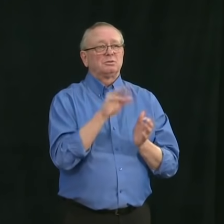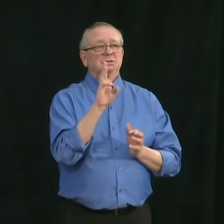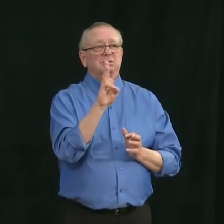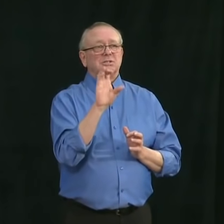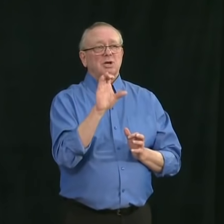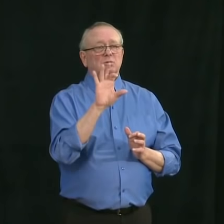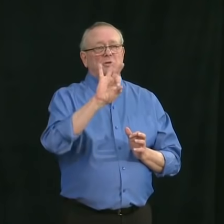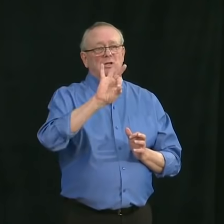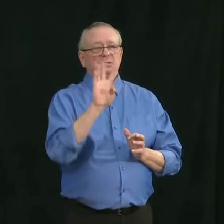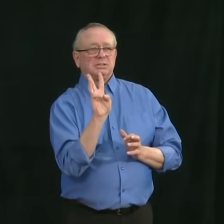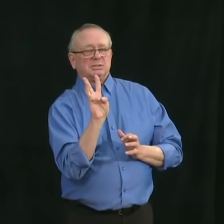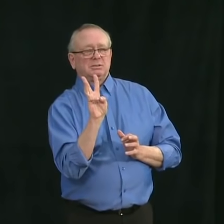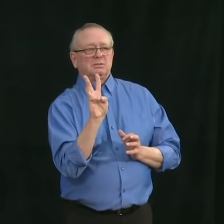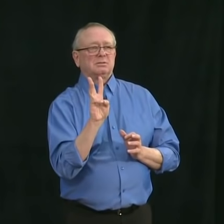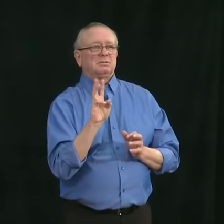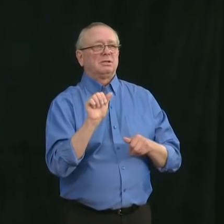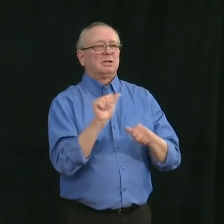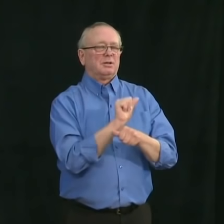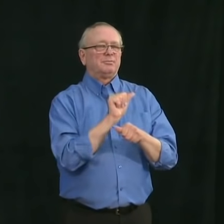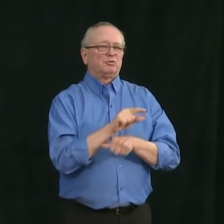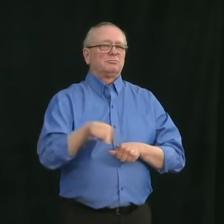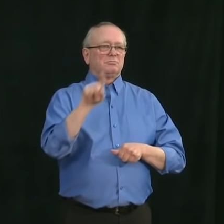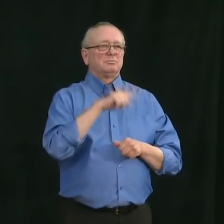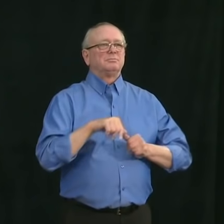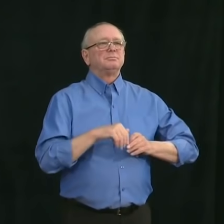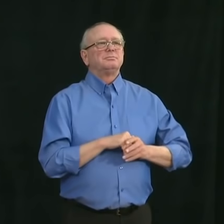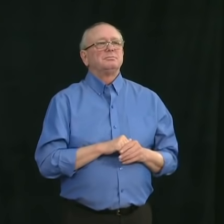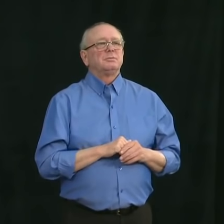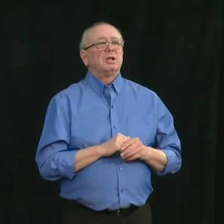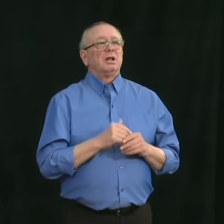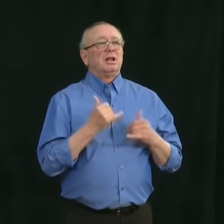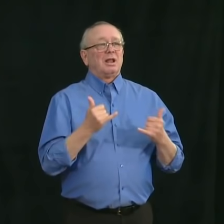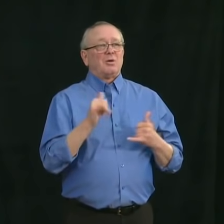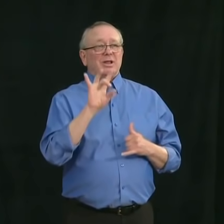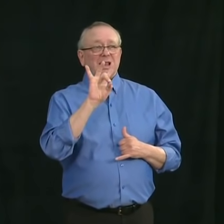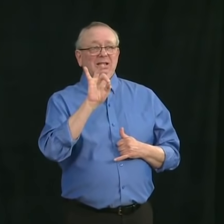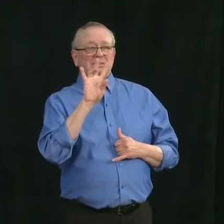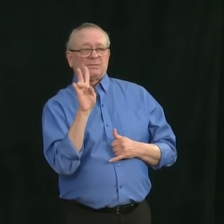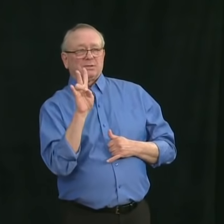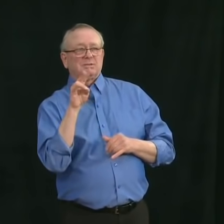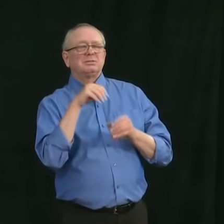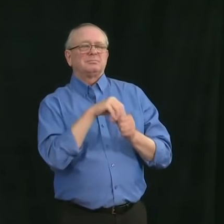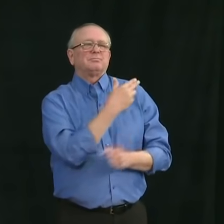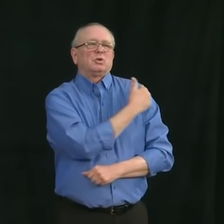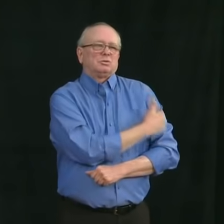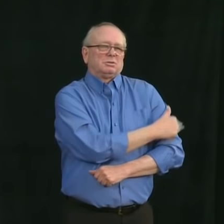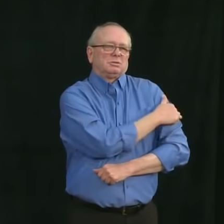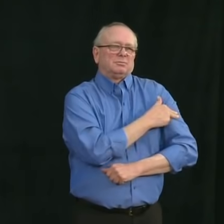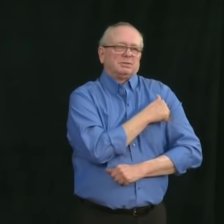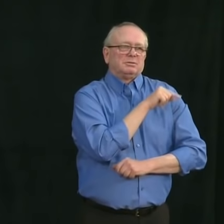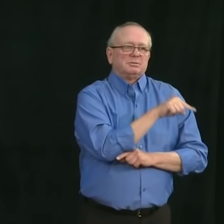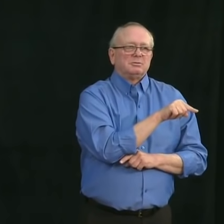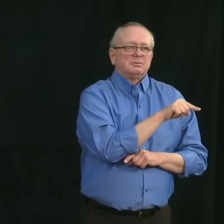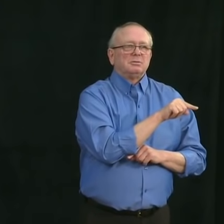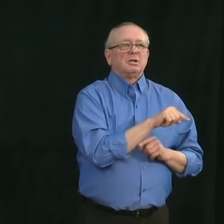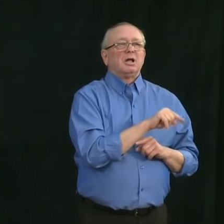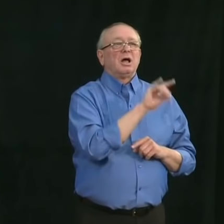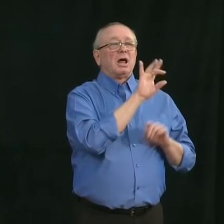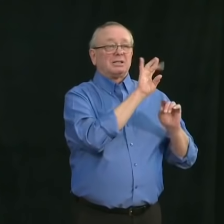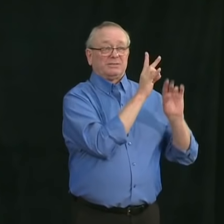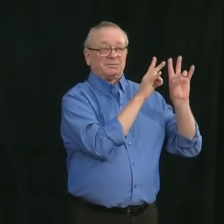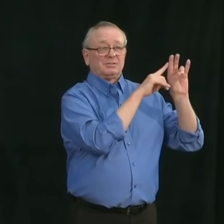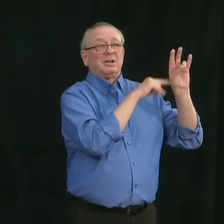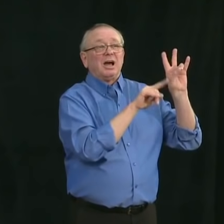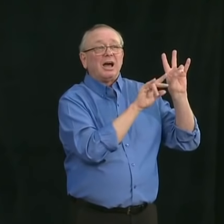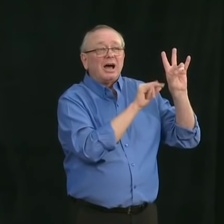4,696. There are currently 87 people hospitalized due to COVID-19, with 20 of these individuals